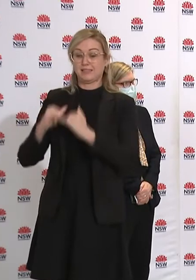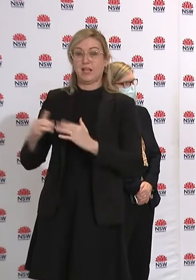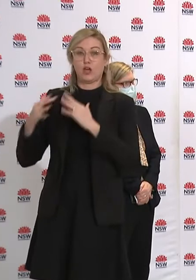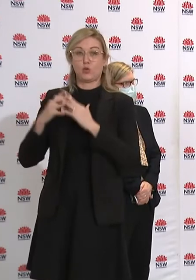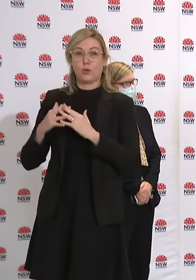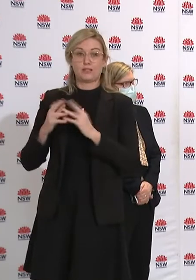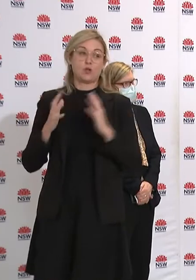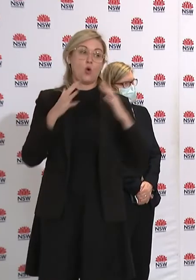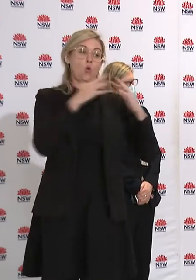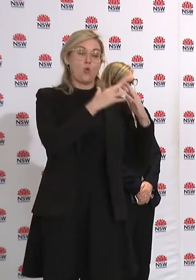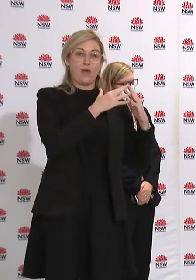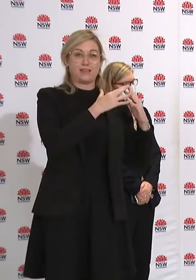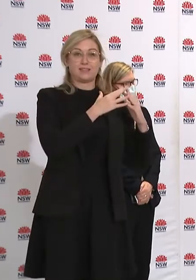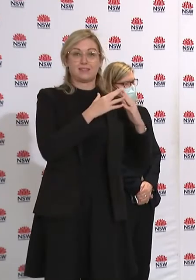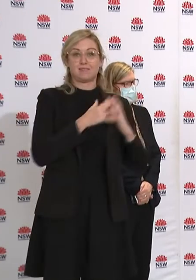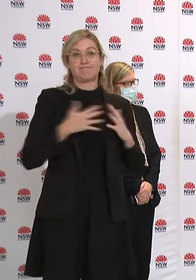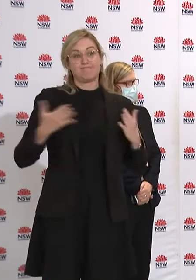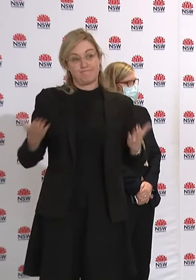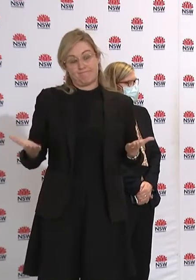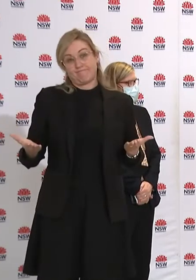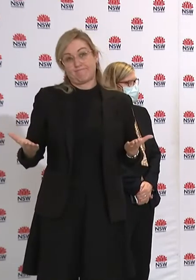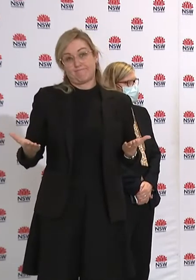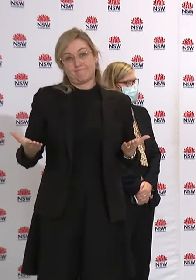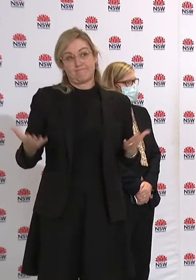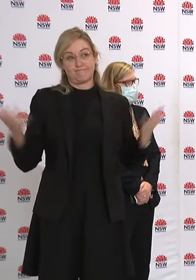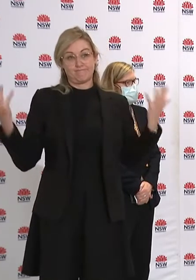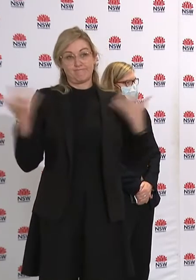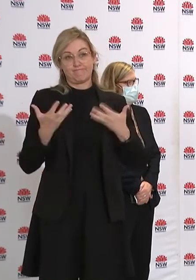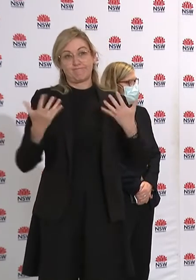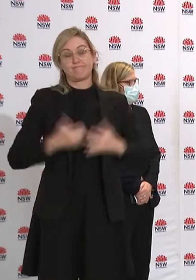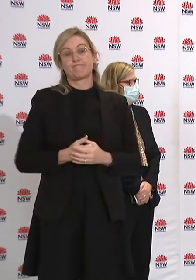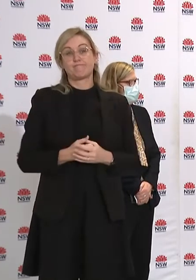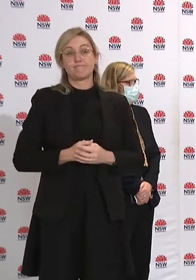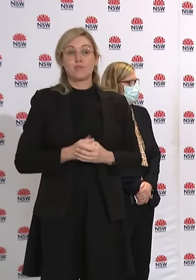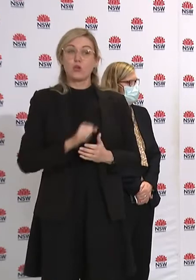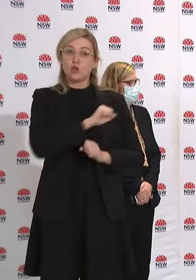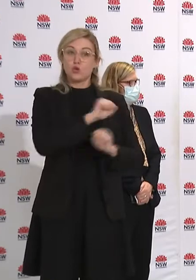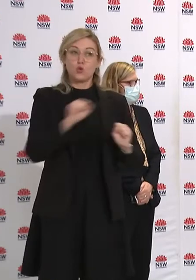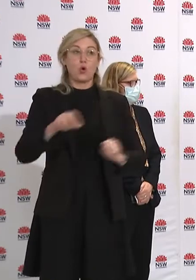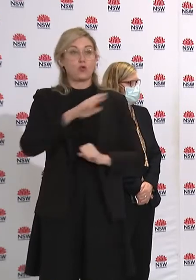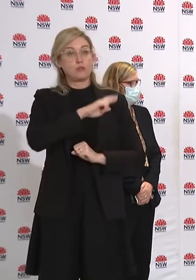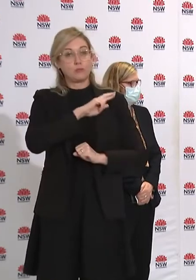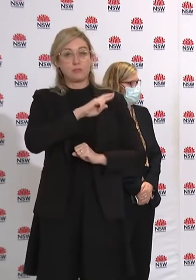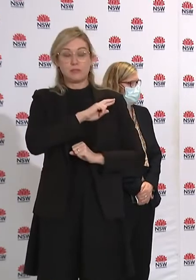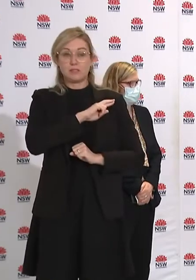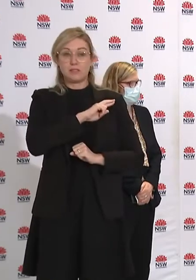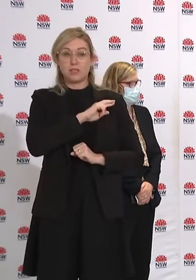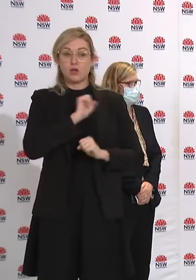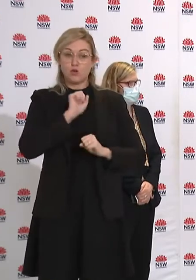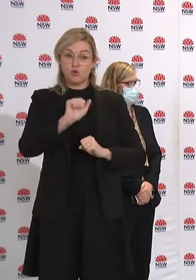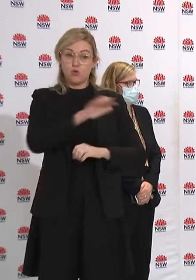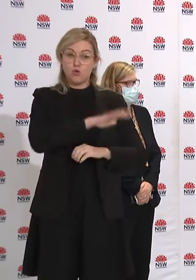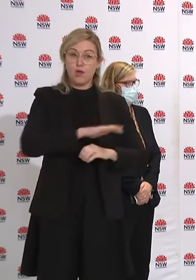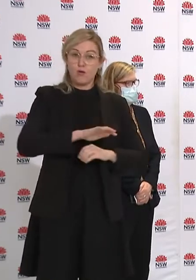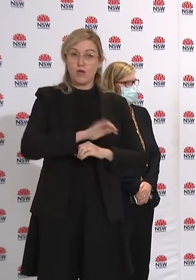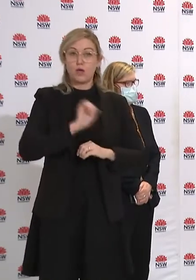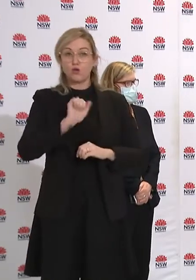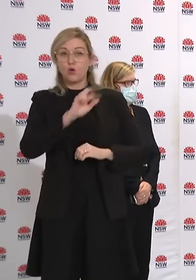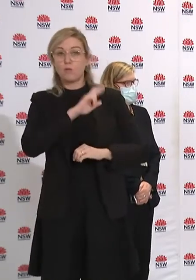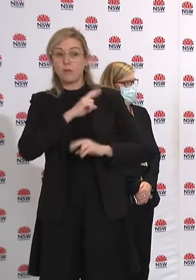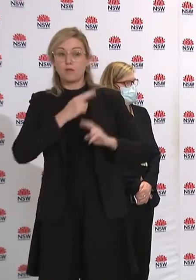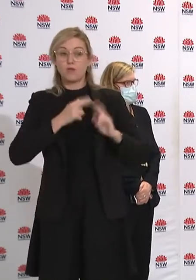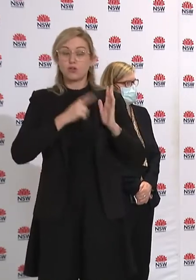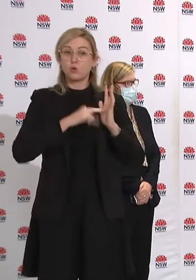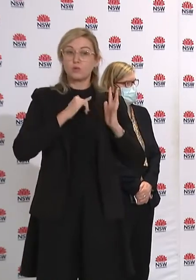is your obligation to yourself, to your community, to the New South Wales and indeed to Australia, because this could leak further into other